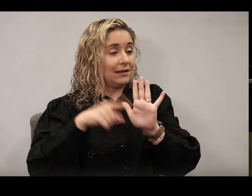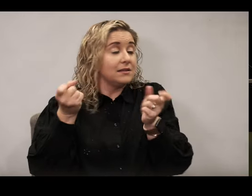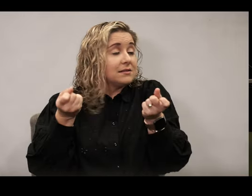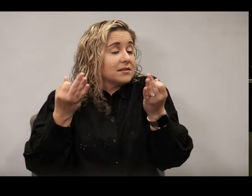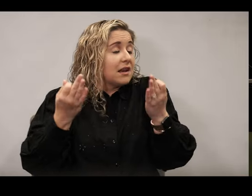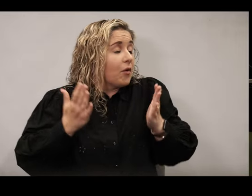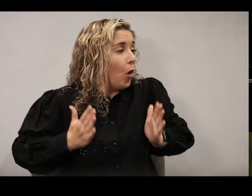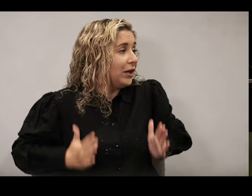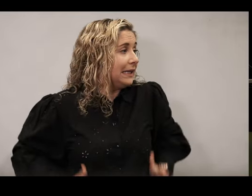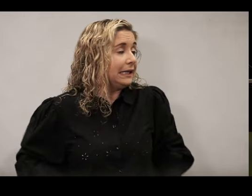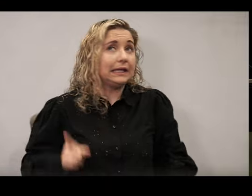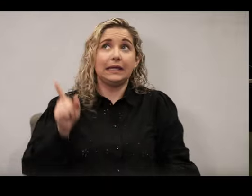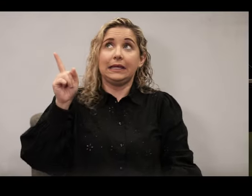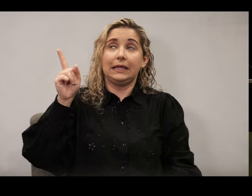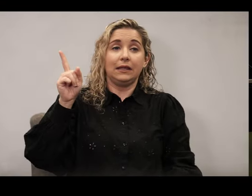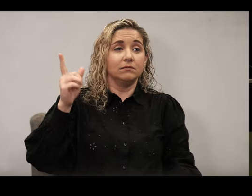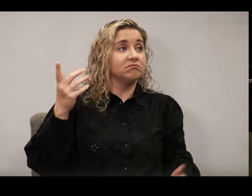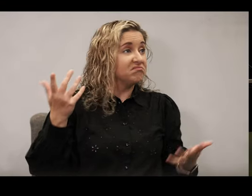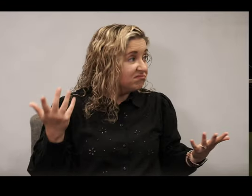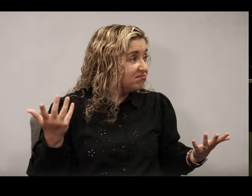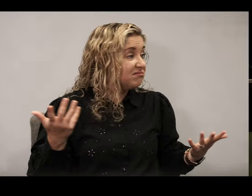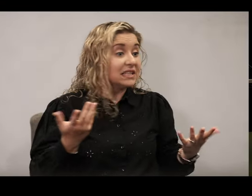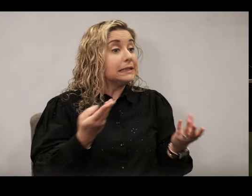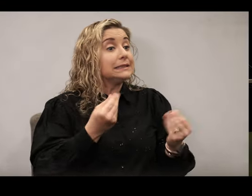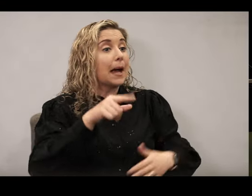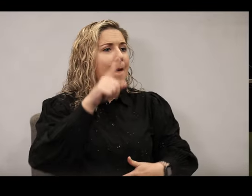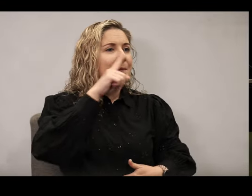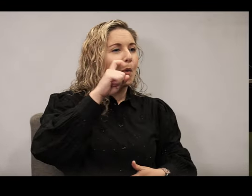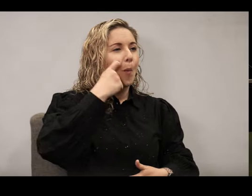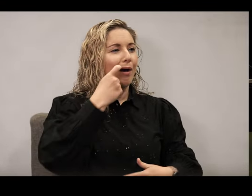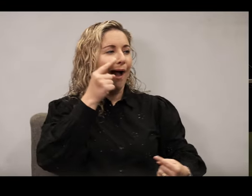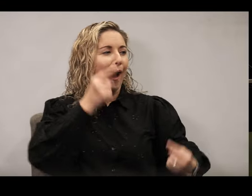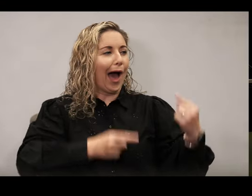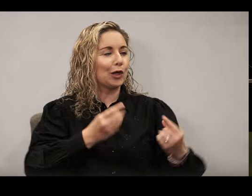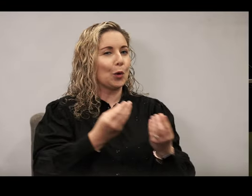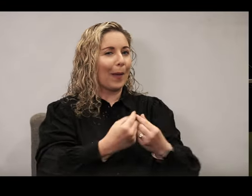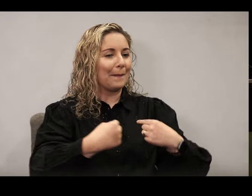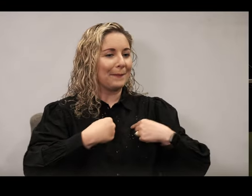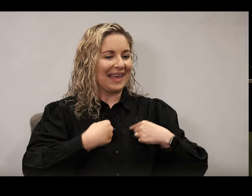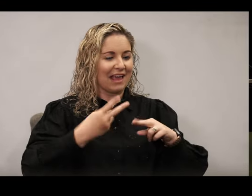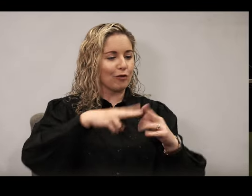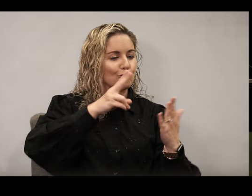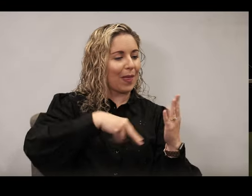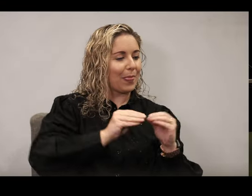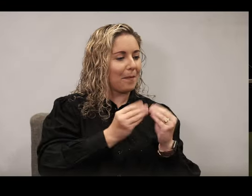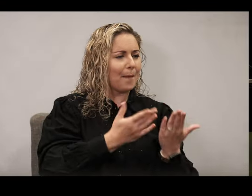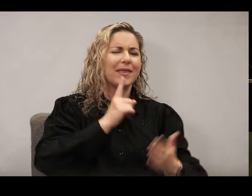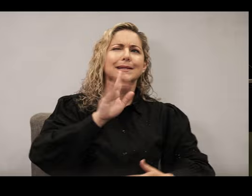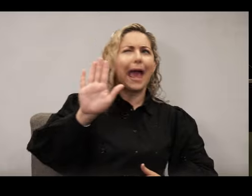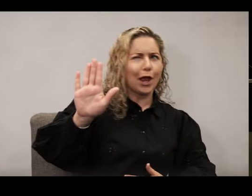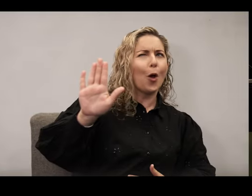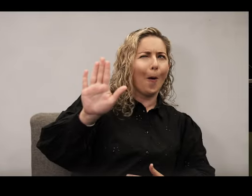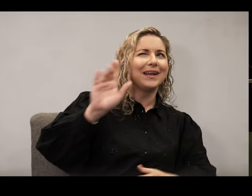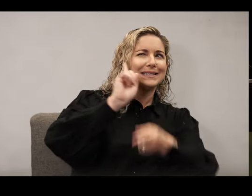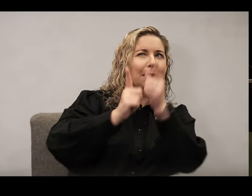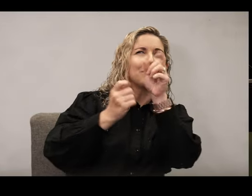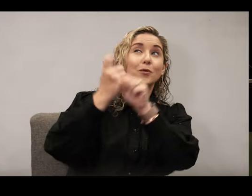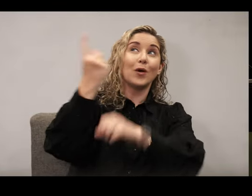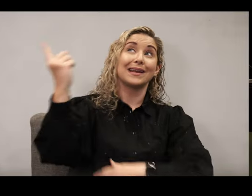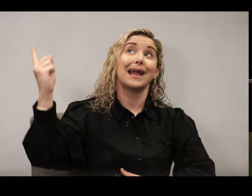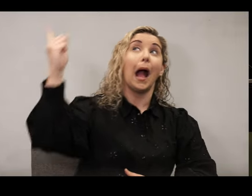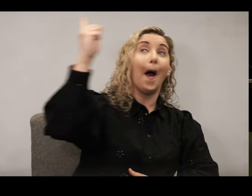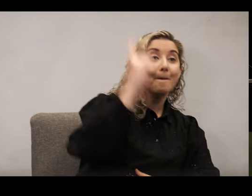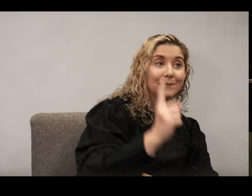Now, people might push back if they know a bit of the Bible and say, isn't there a bunch of times where God appears as a human being in the Bible? Well,